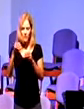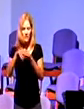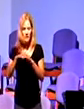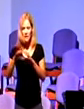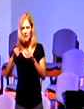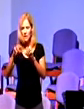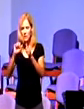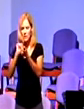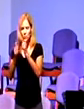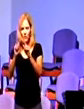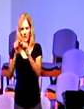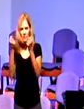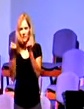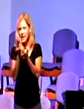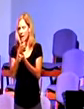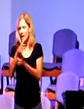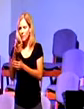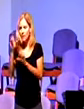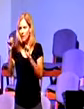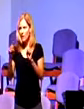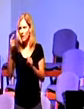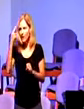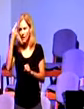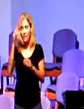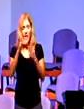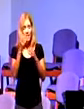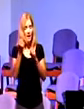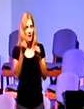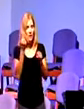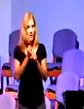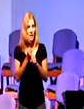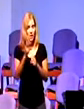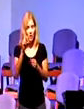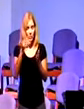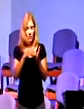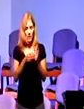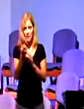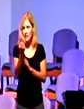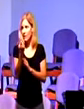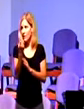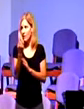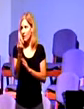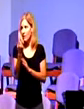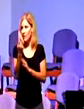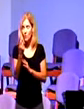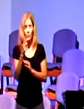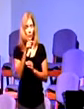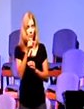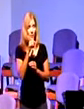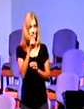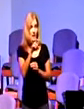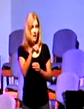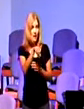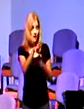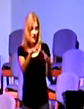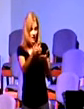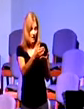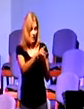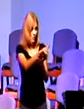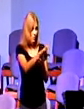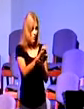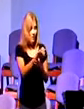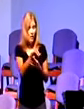teams, anything that we could think of. And that year, in 2011, instead of collecting 100 shoeboxes, we